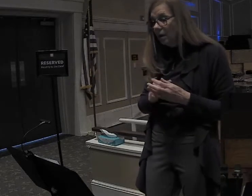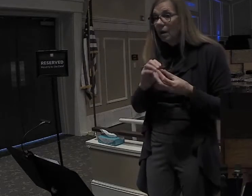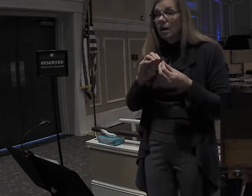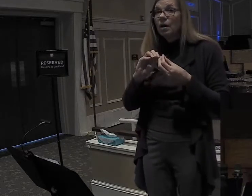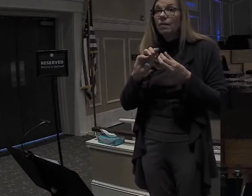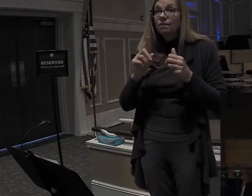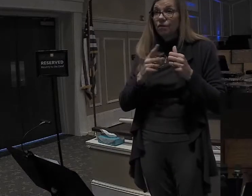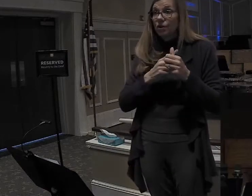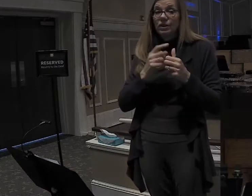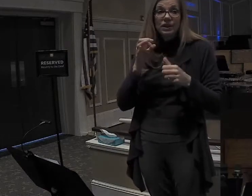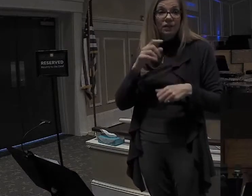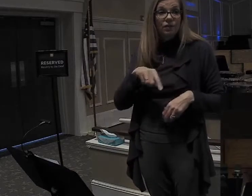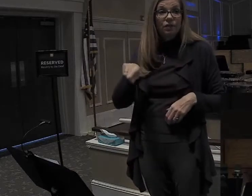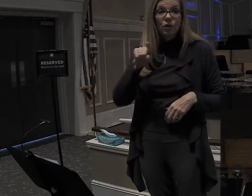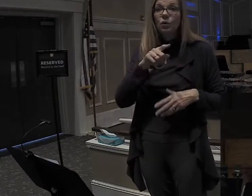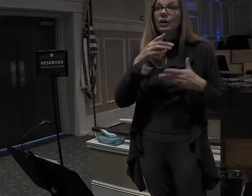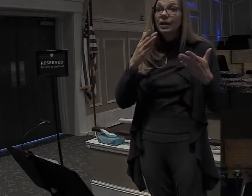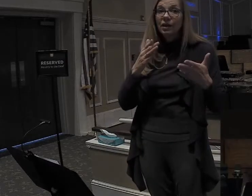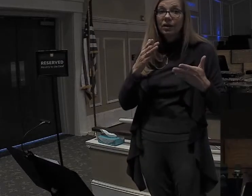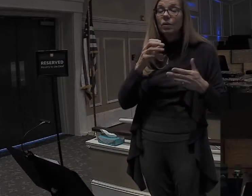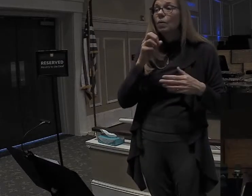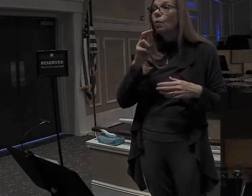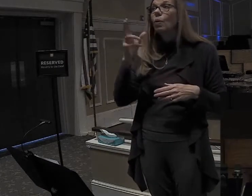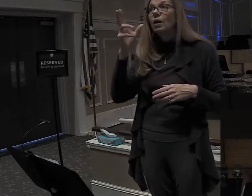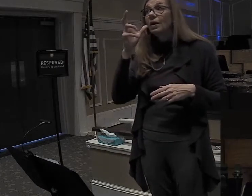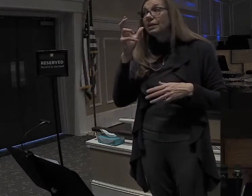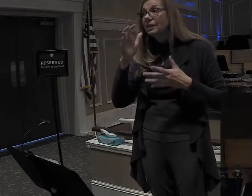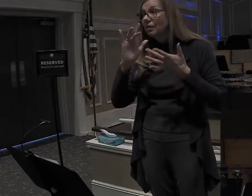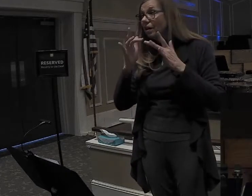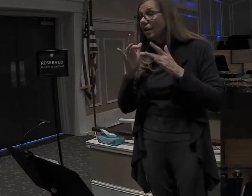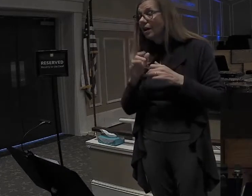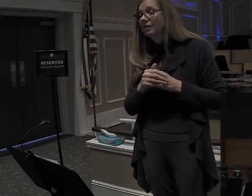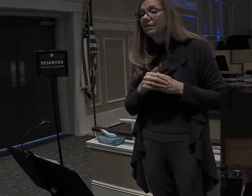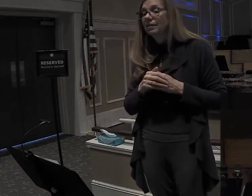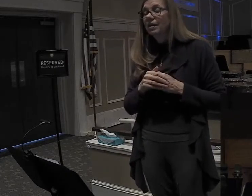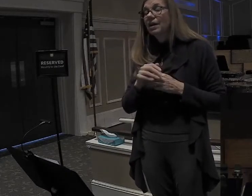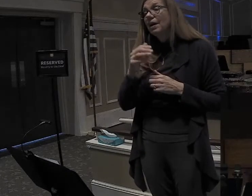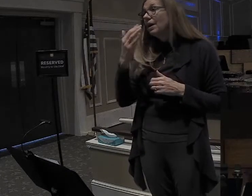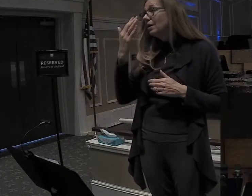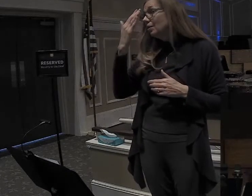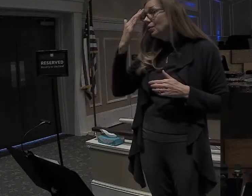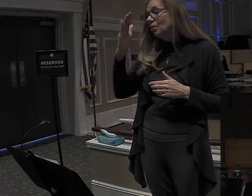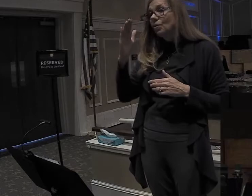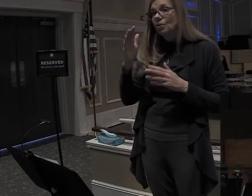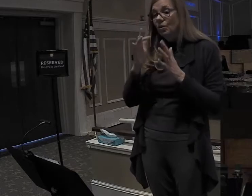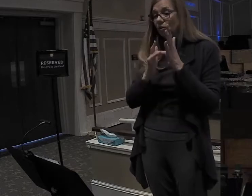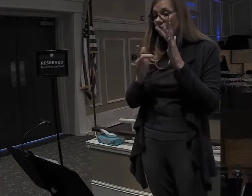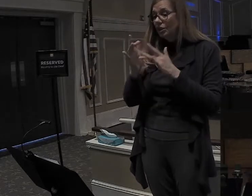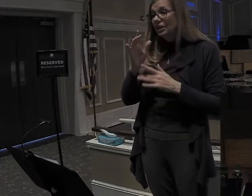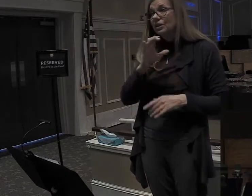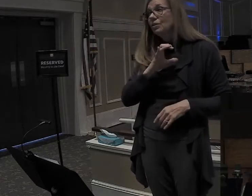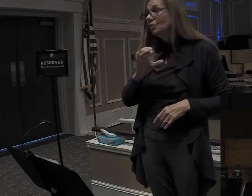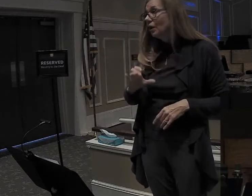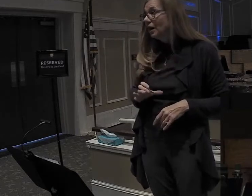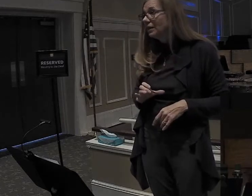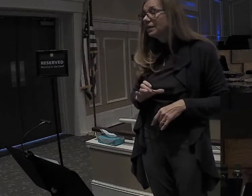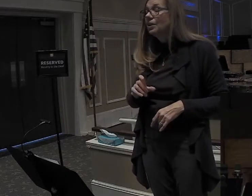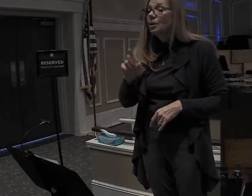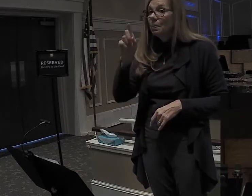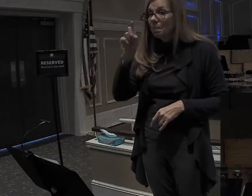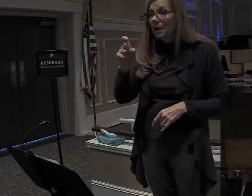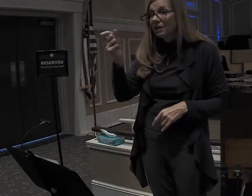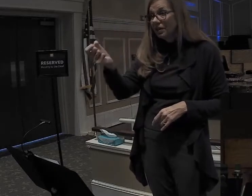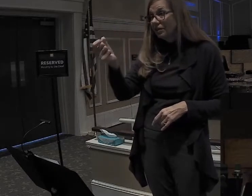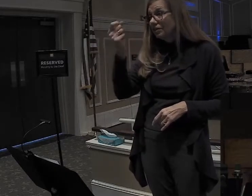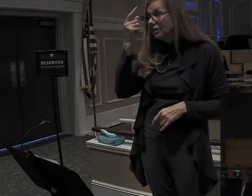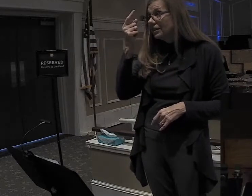if you're here today or listening online and you don't know Jesus Christ, you need to